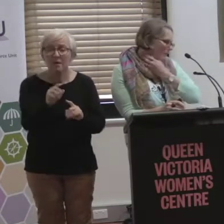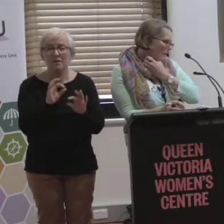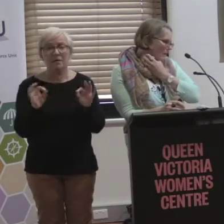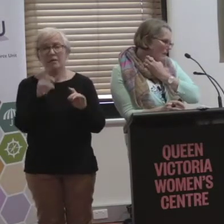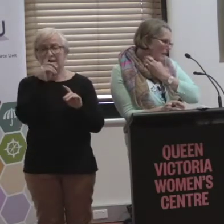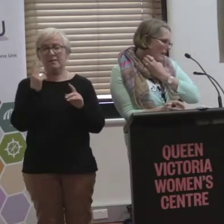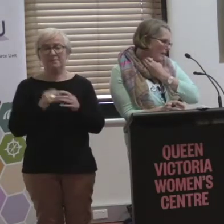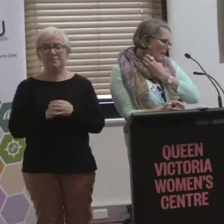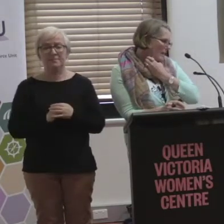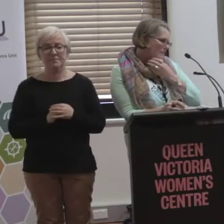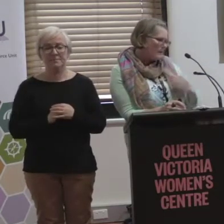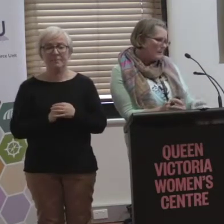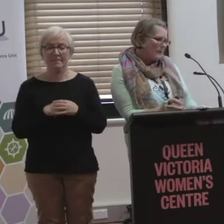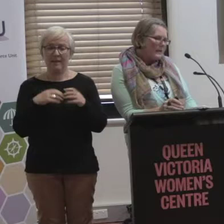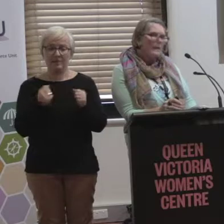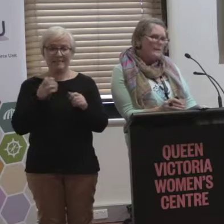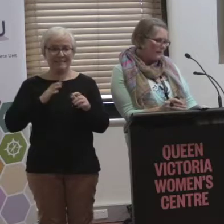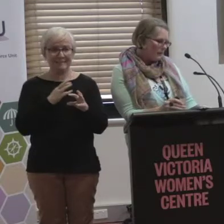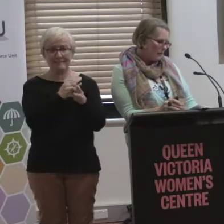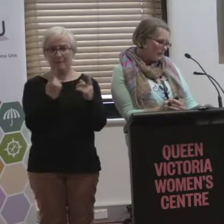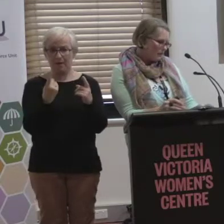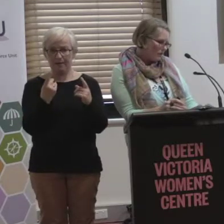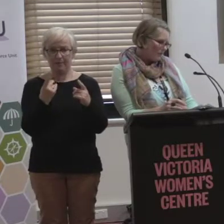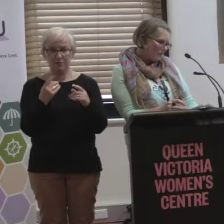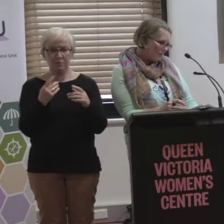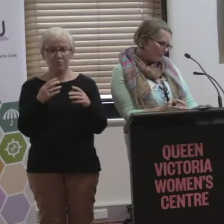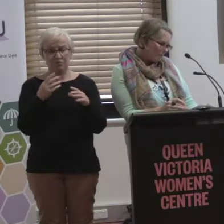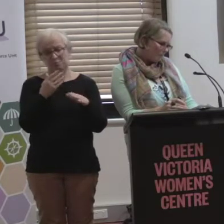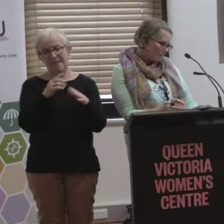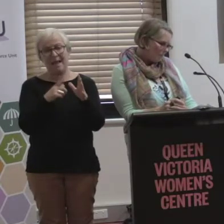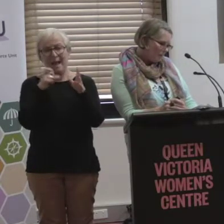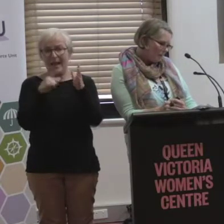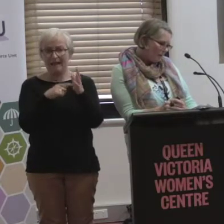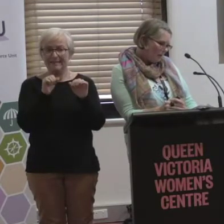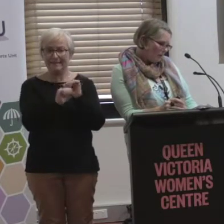And there needs to be someone that can act in their best interest.